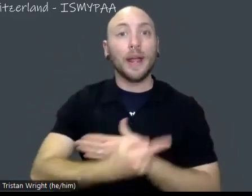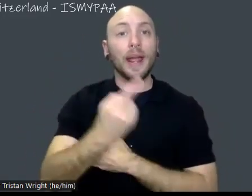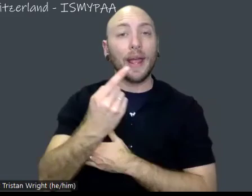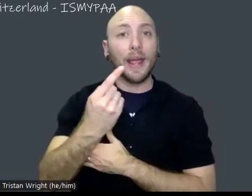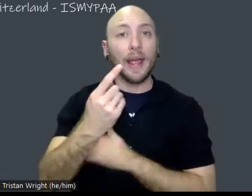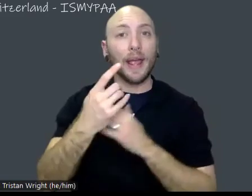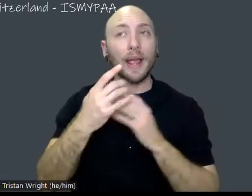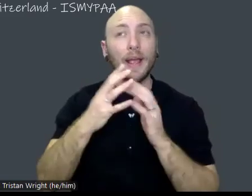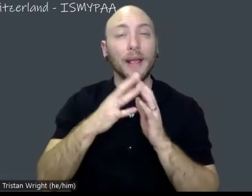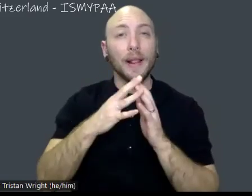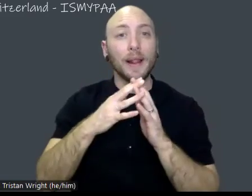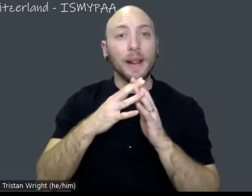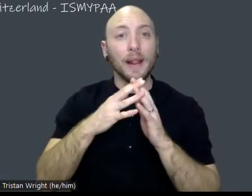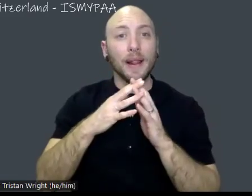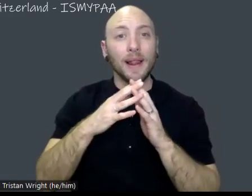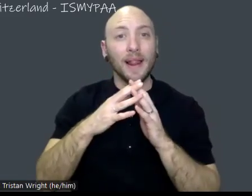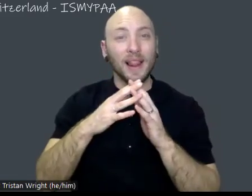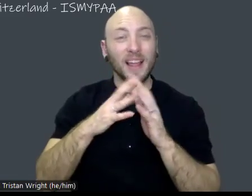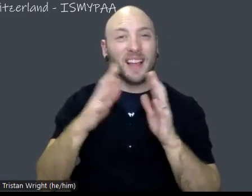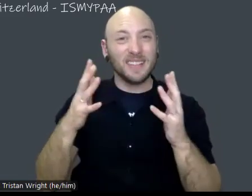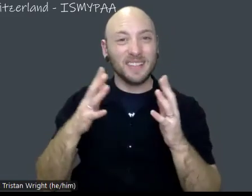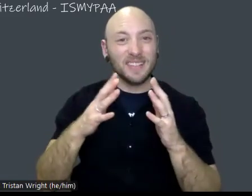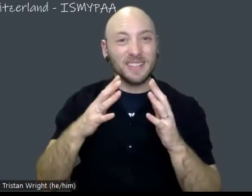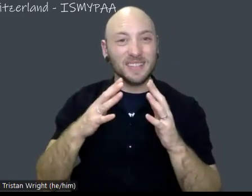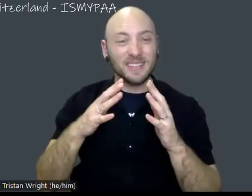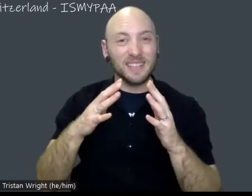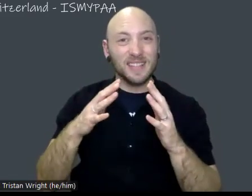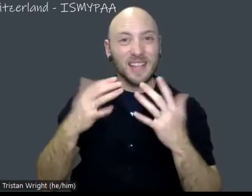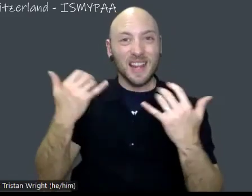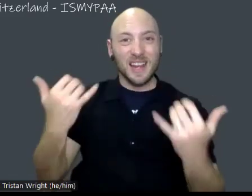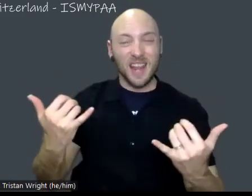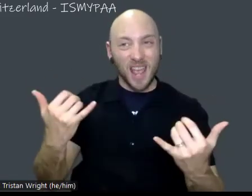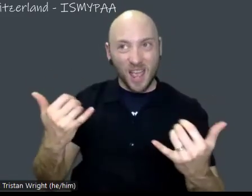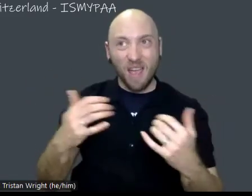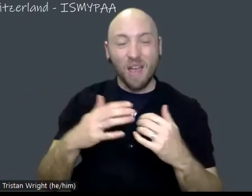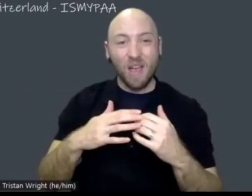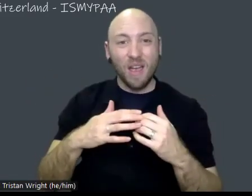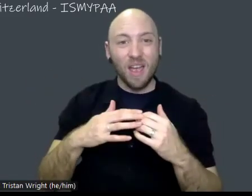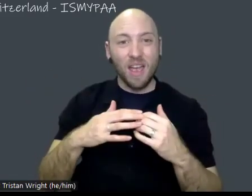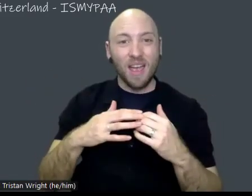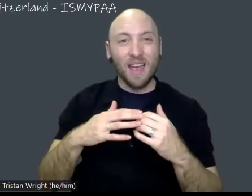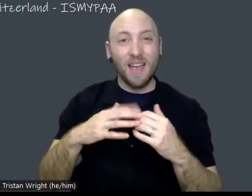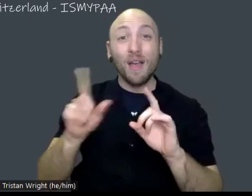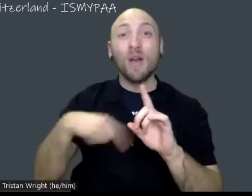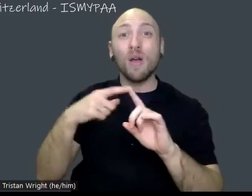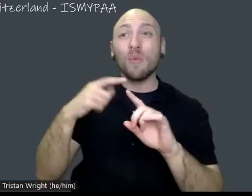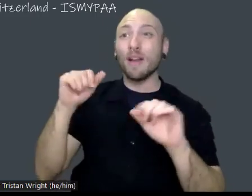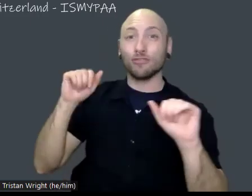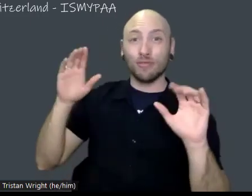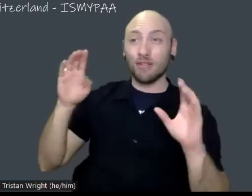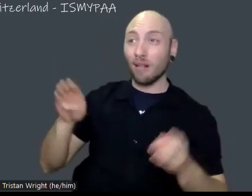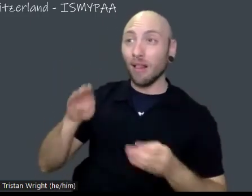and relaxing this attitude and these actions I renew every day of